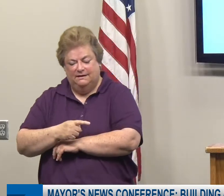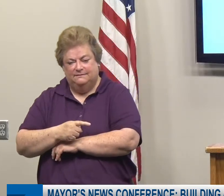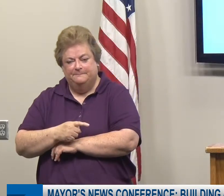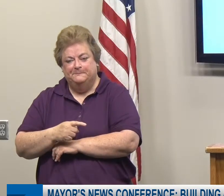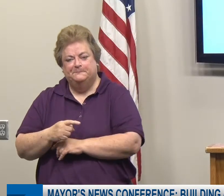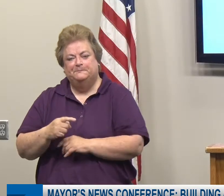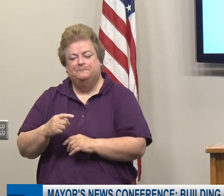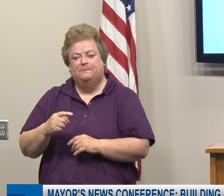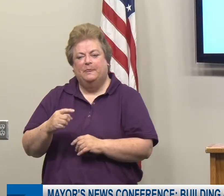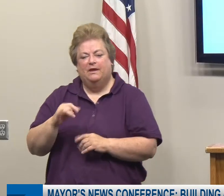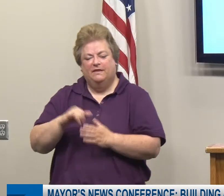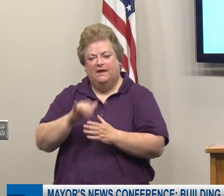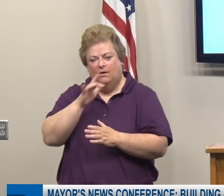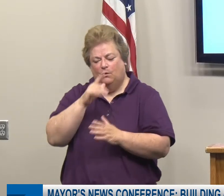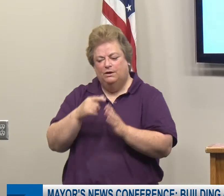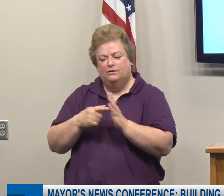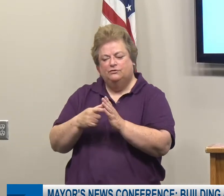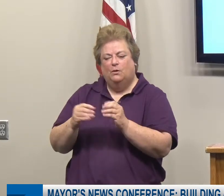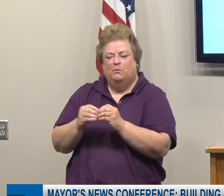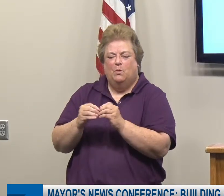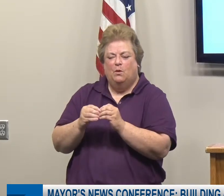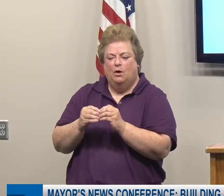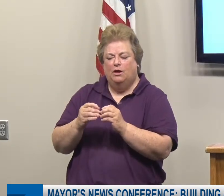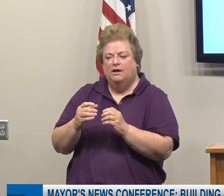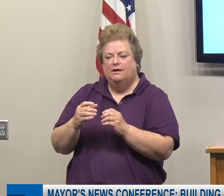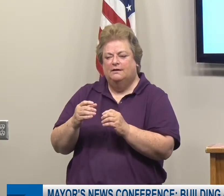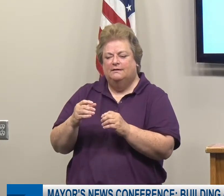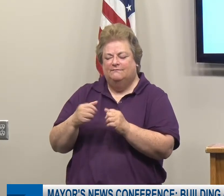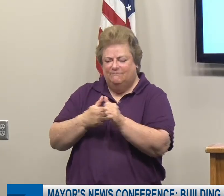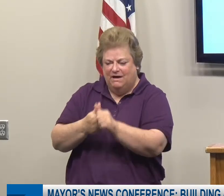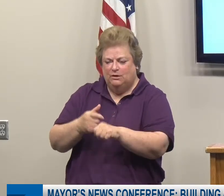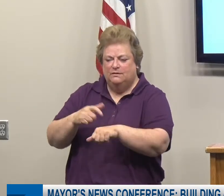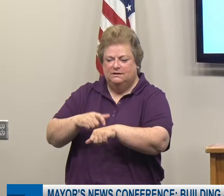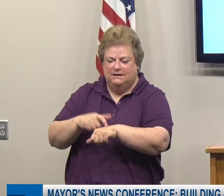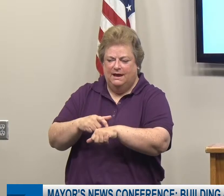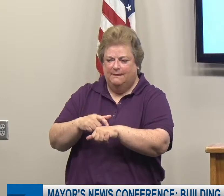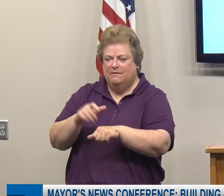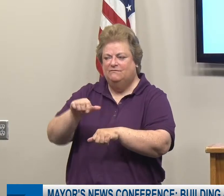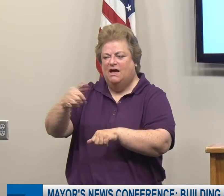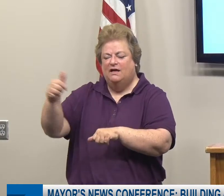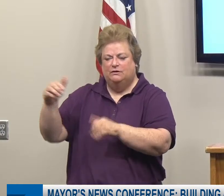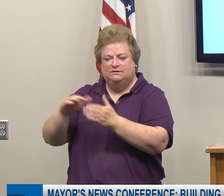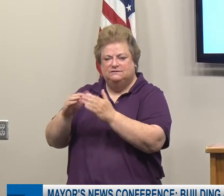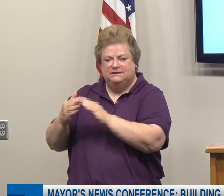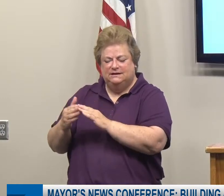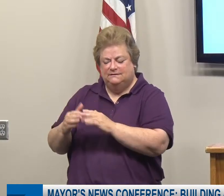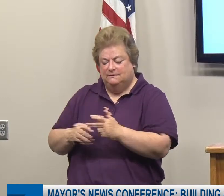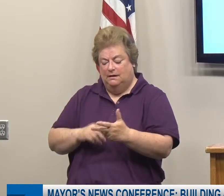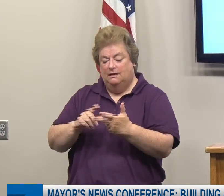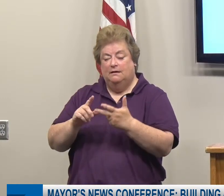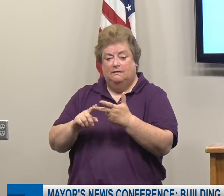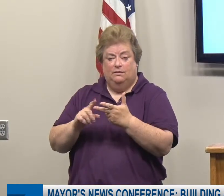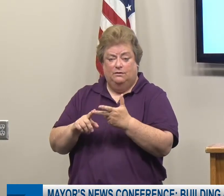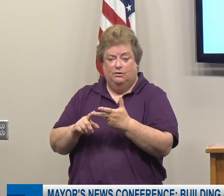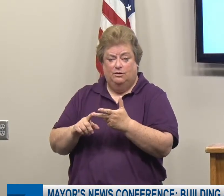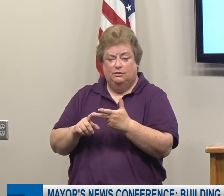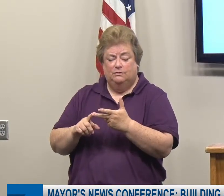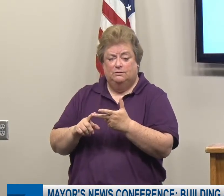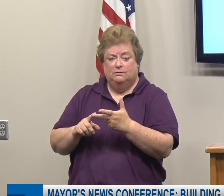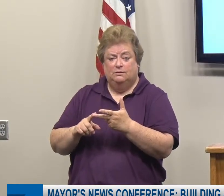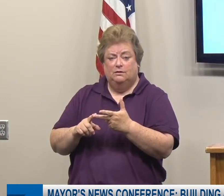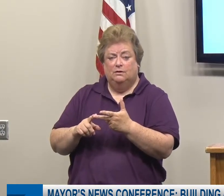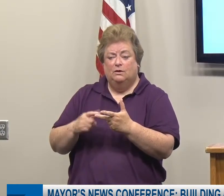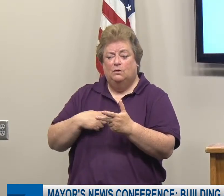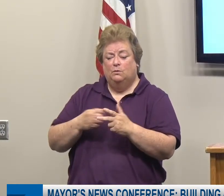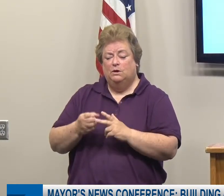more closely reflects the time frame for filing complaints in many other cities. And third, we will also